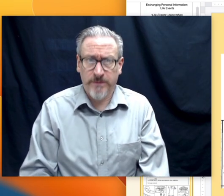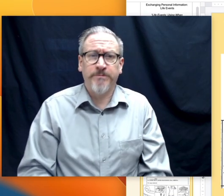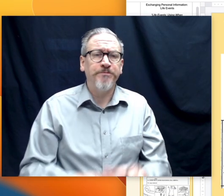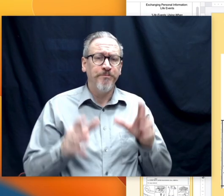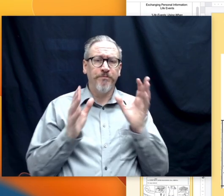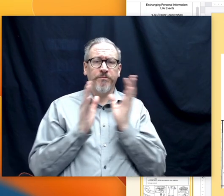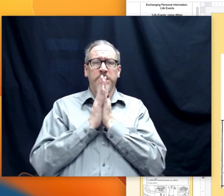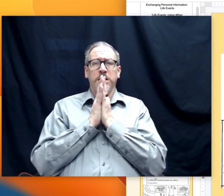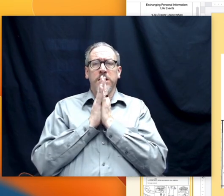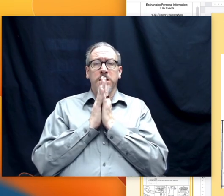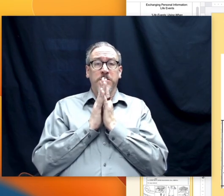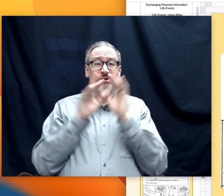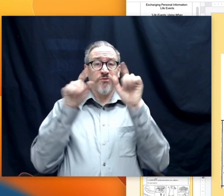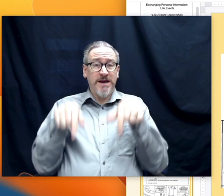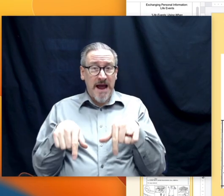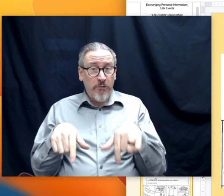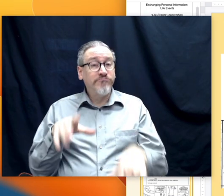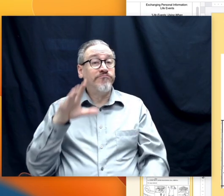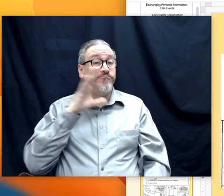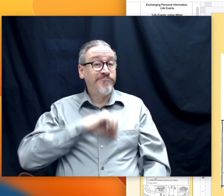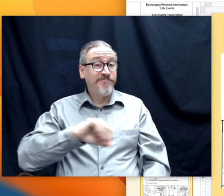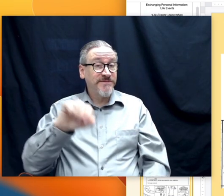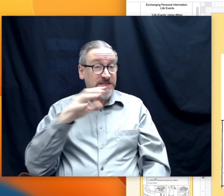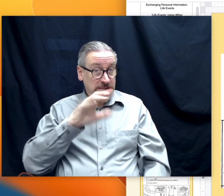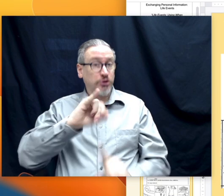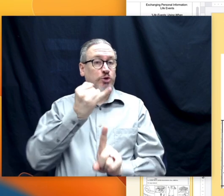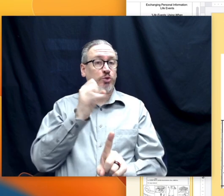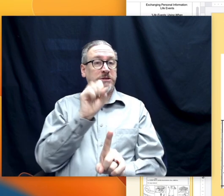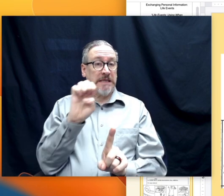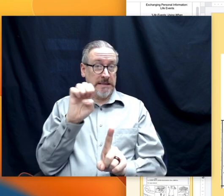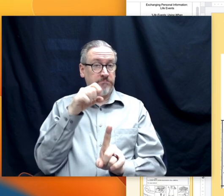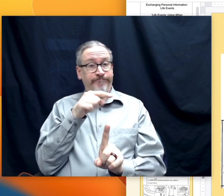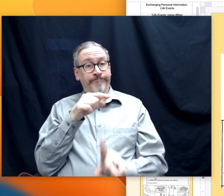15. So right now,